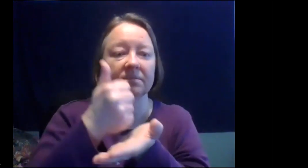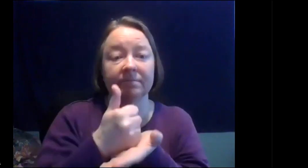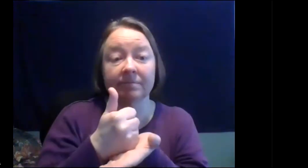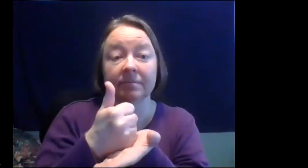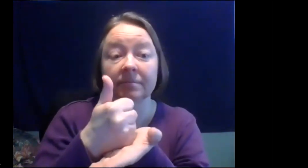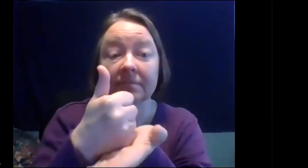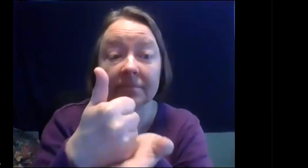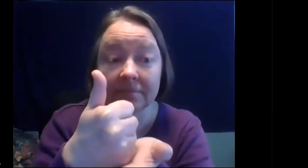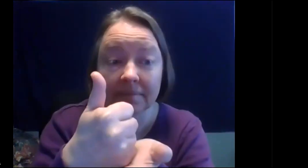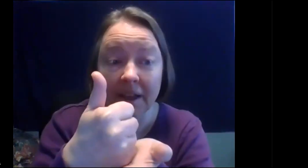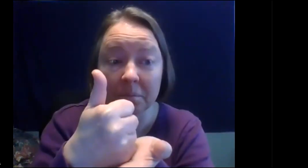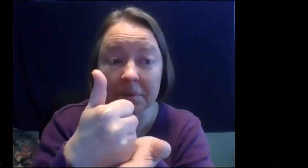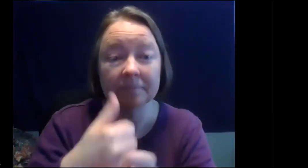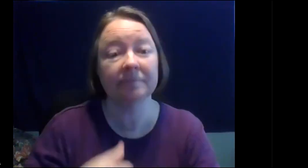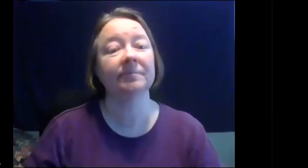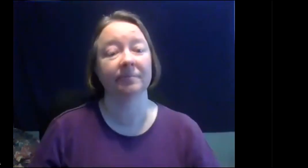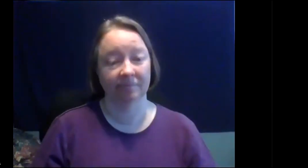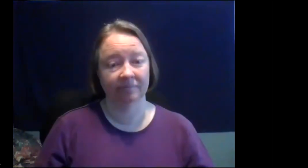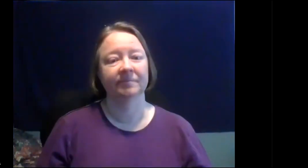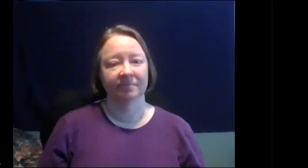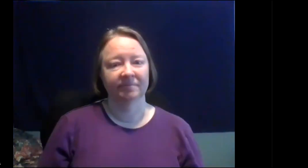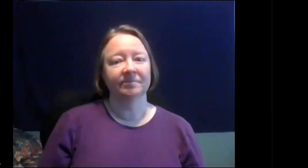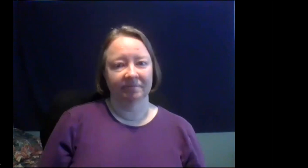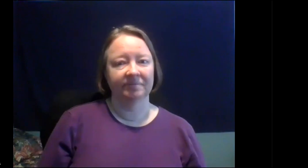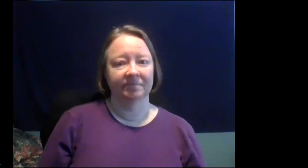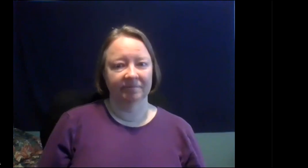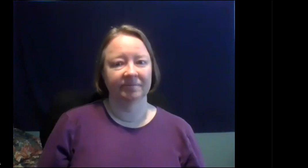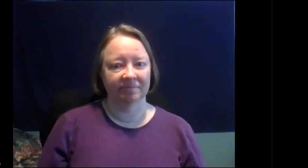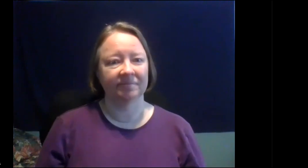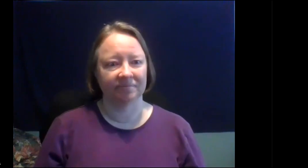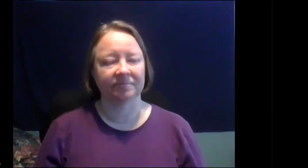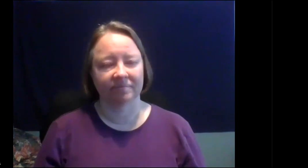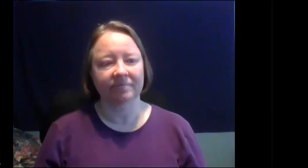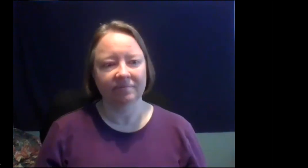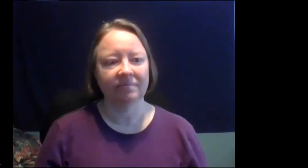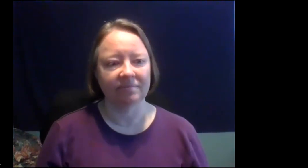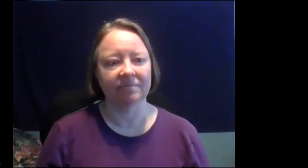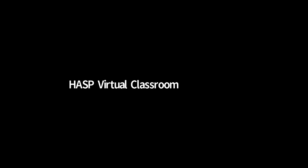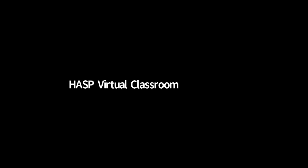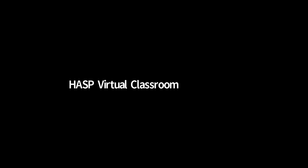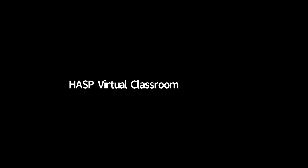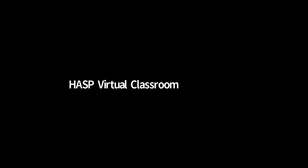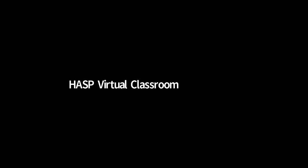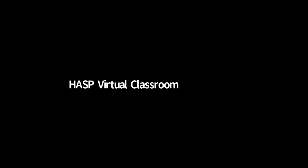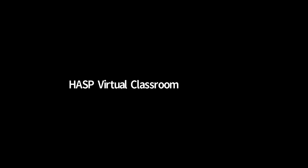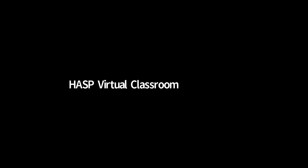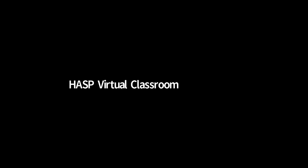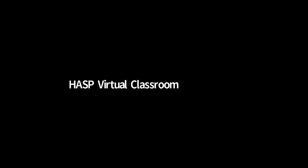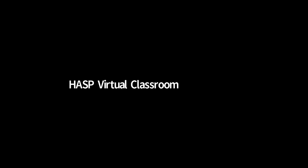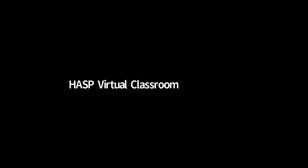person. Help. Thank you. Mhm. Okay, awesome. A couple more